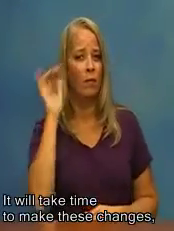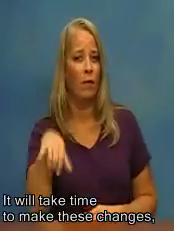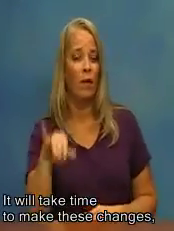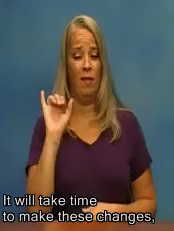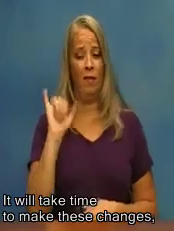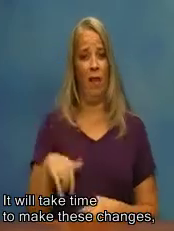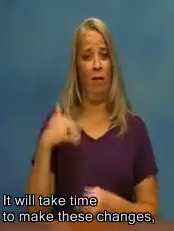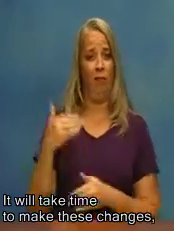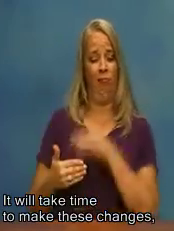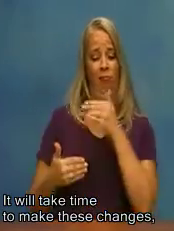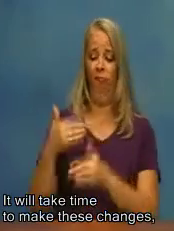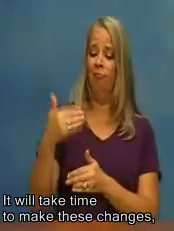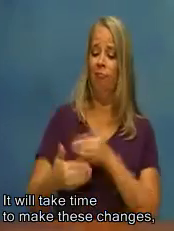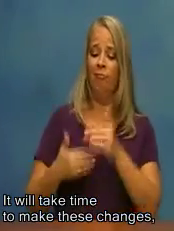It will take time to make these changes.